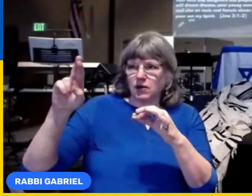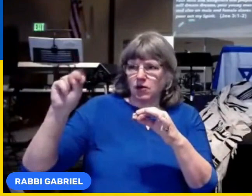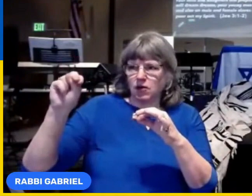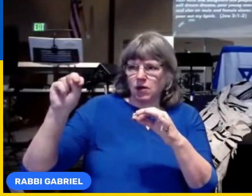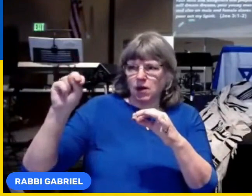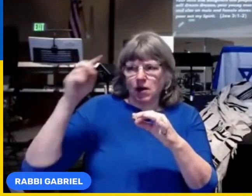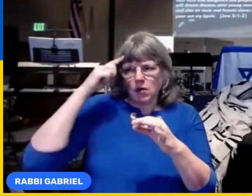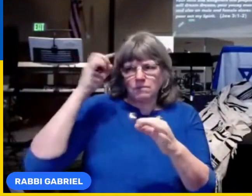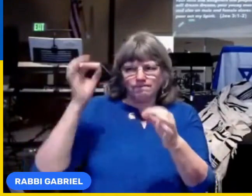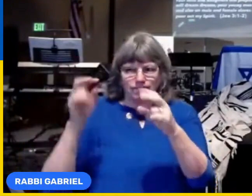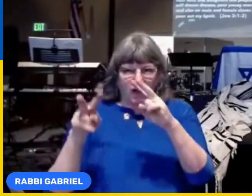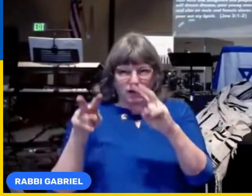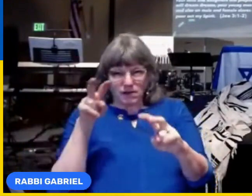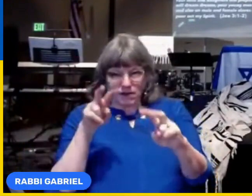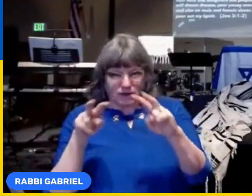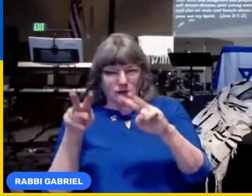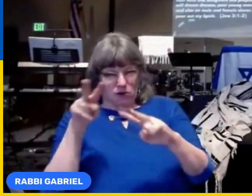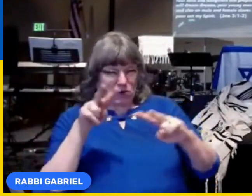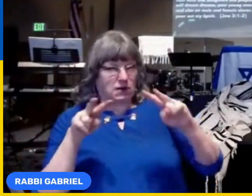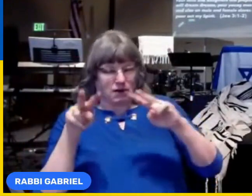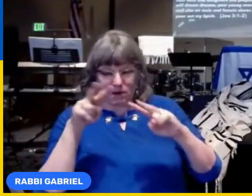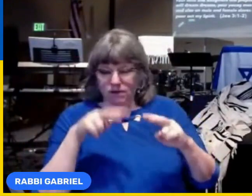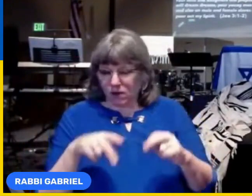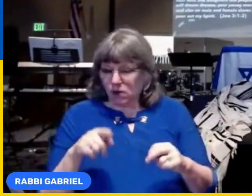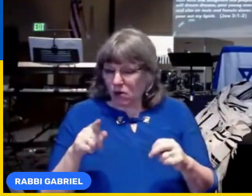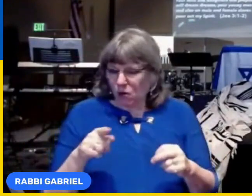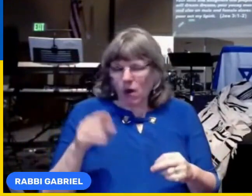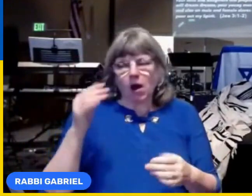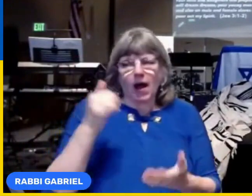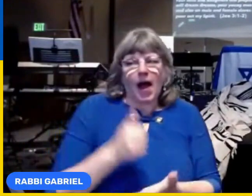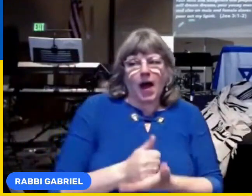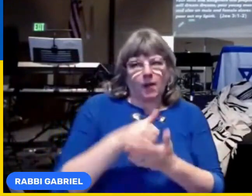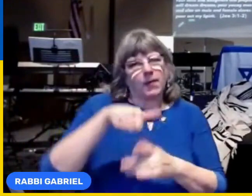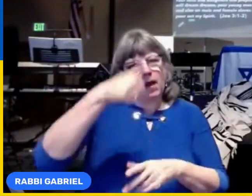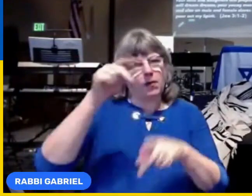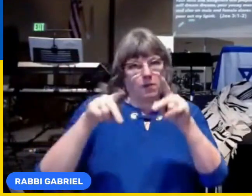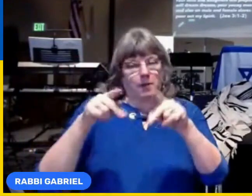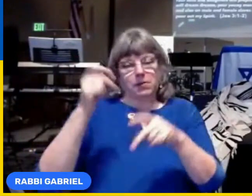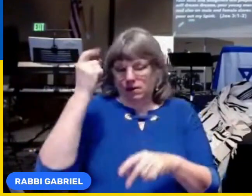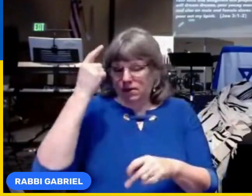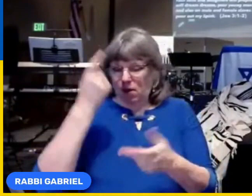will cause the rest of the people to understand what is happening.